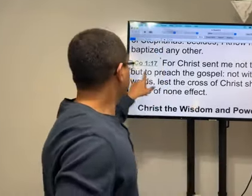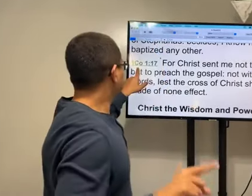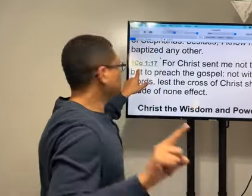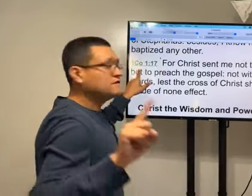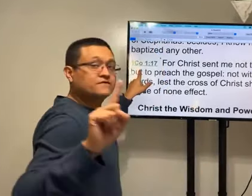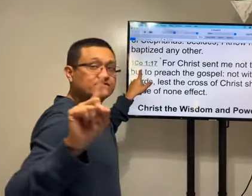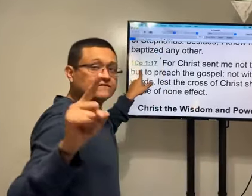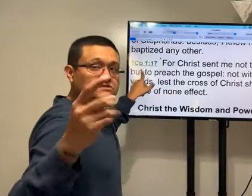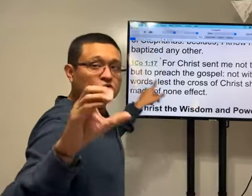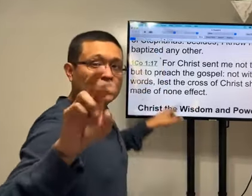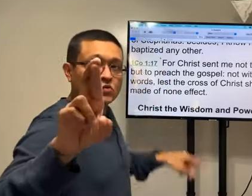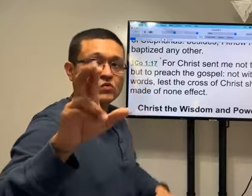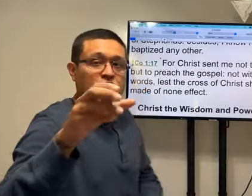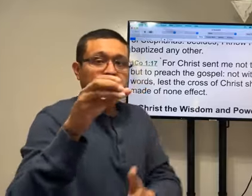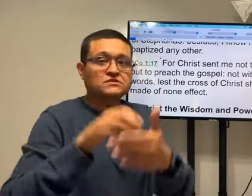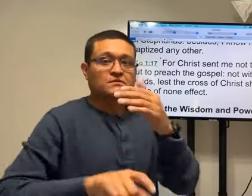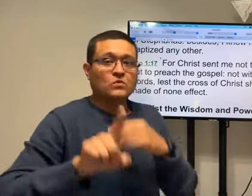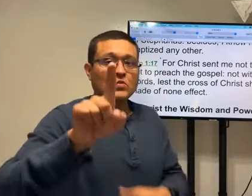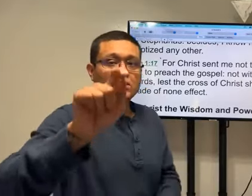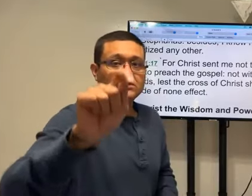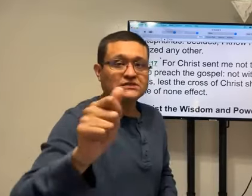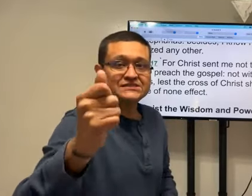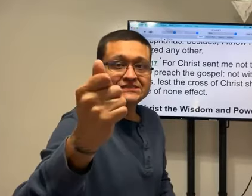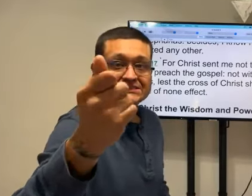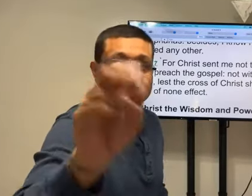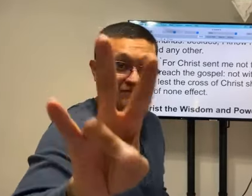So a person gave me this verse, 1 Corinthians